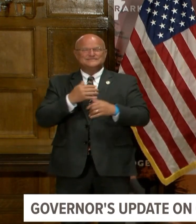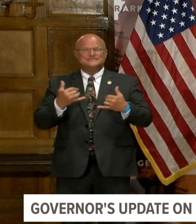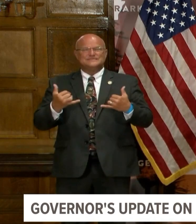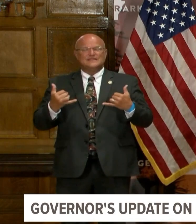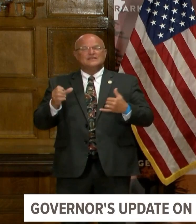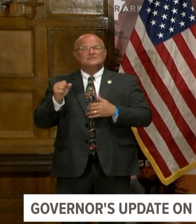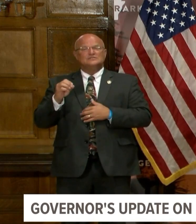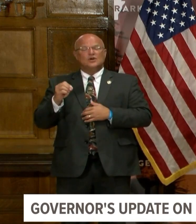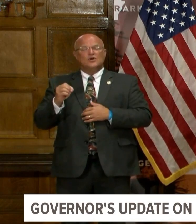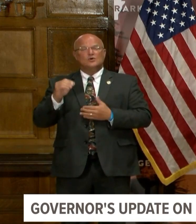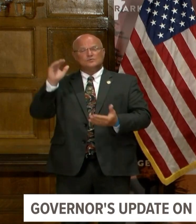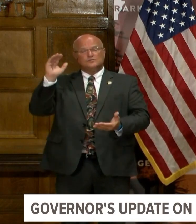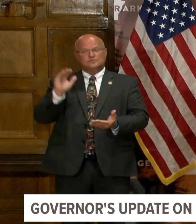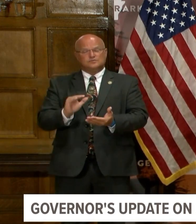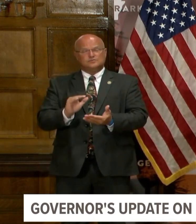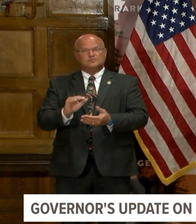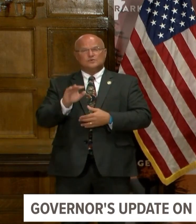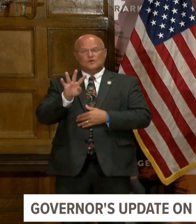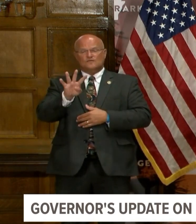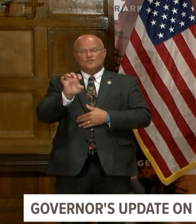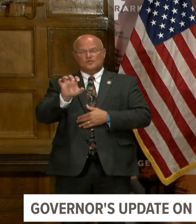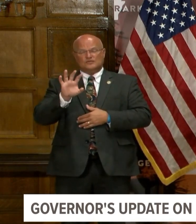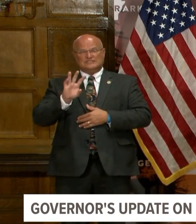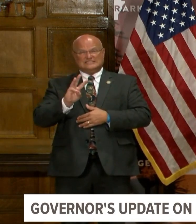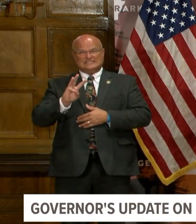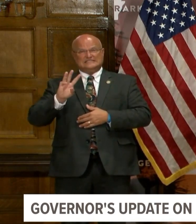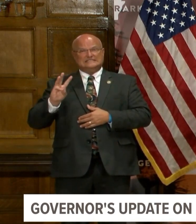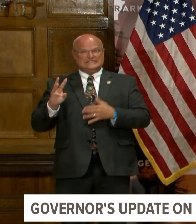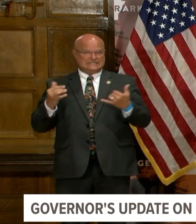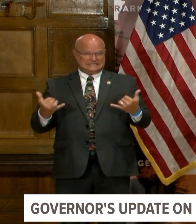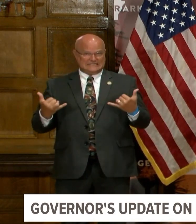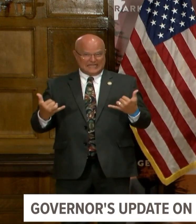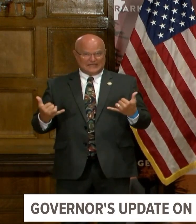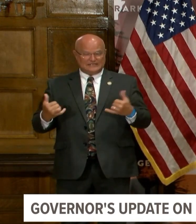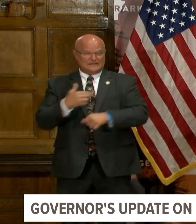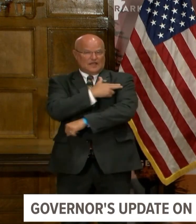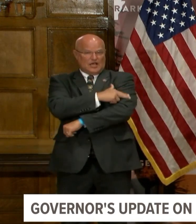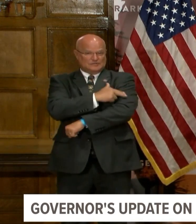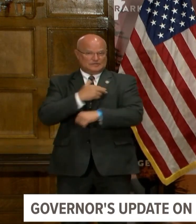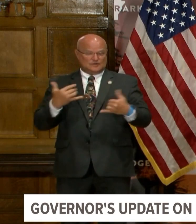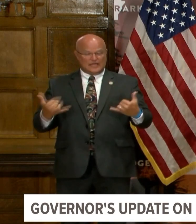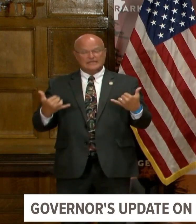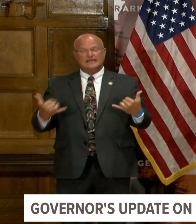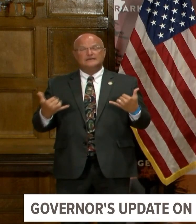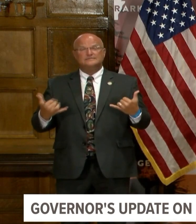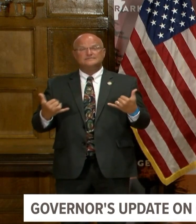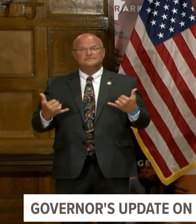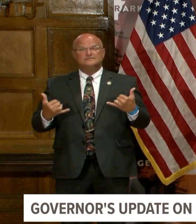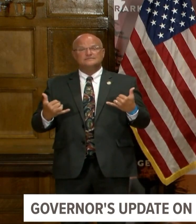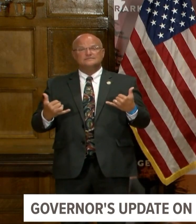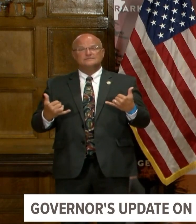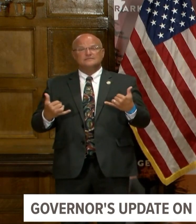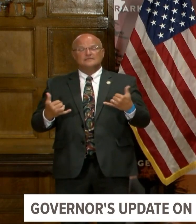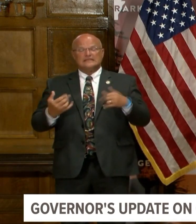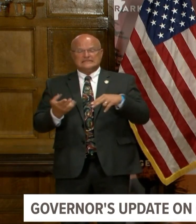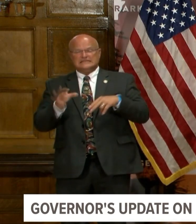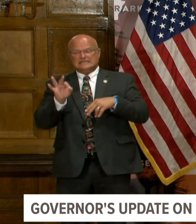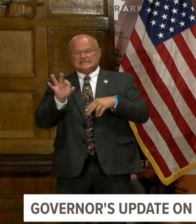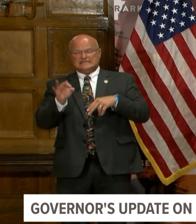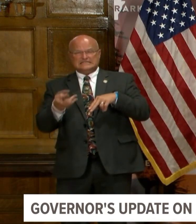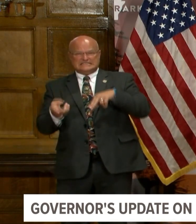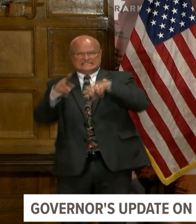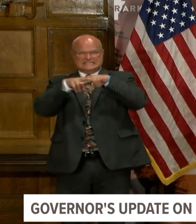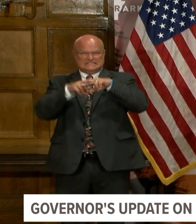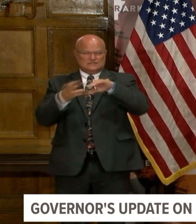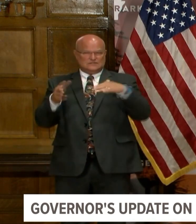hospitals, and so it's down to 466 that are hospitalized. We have 9 additional deaths. That